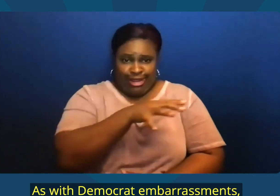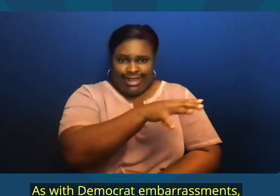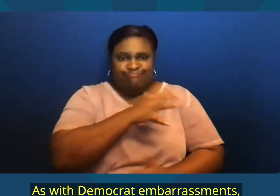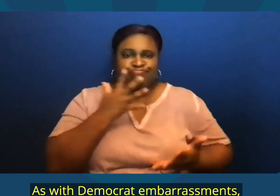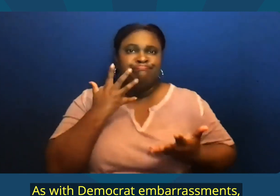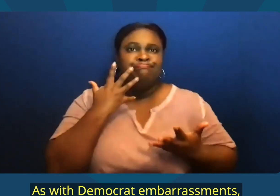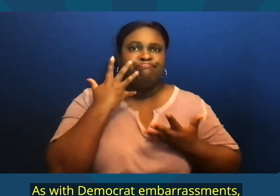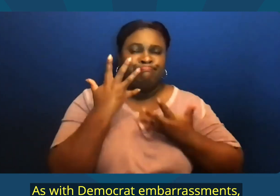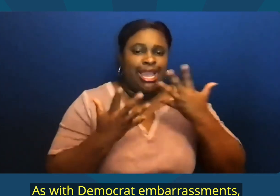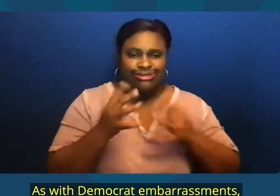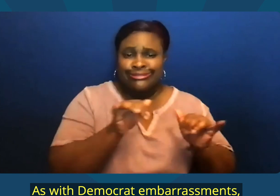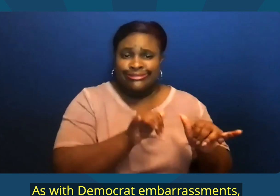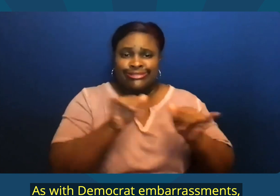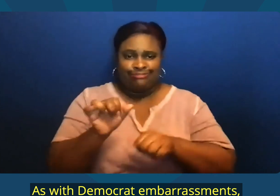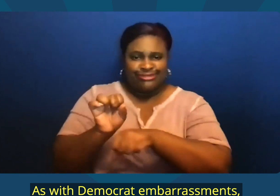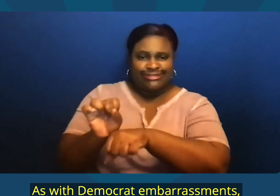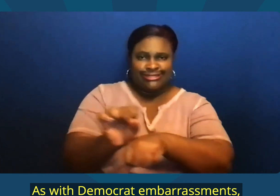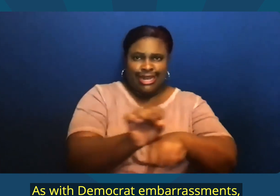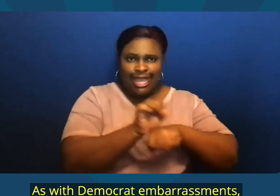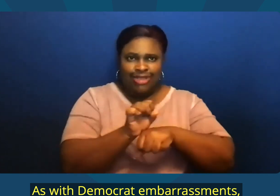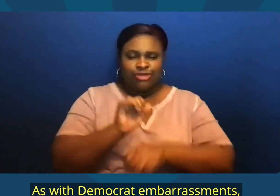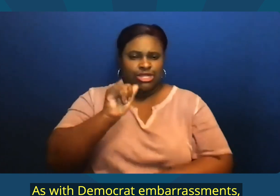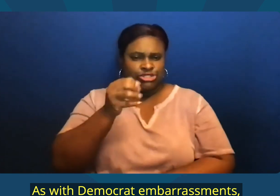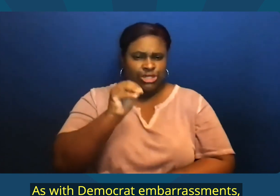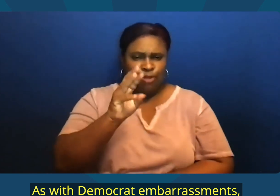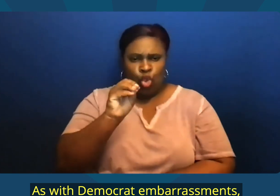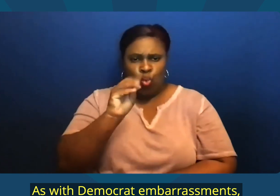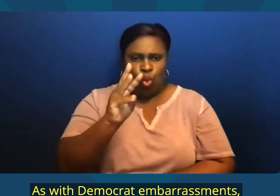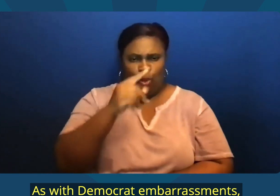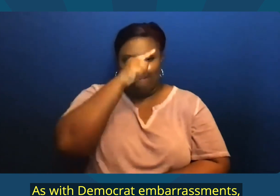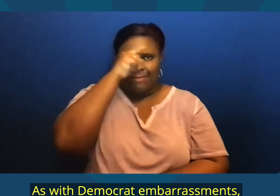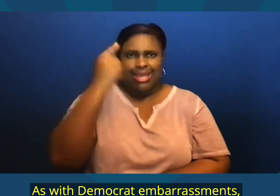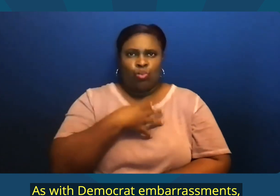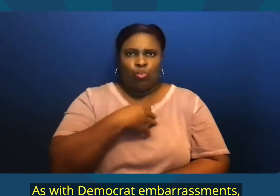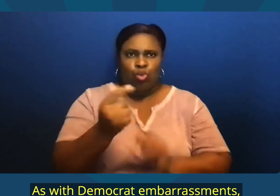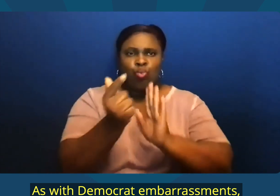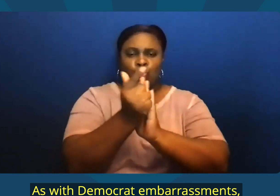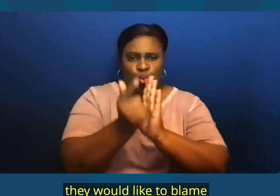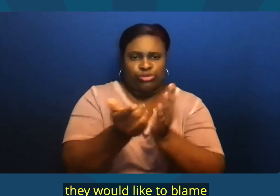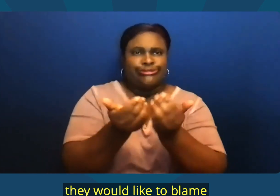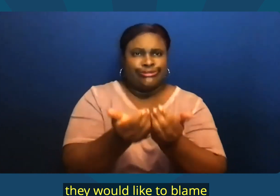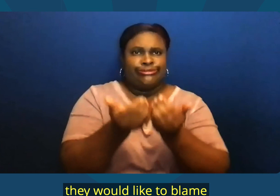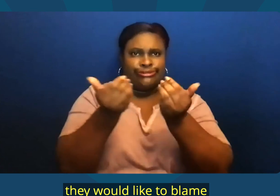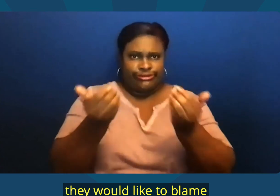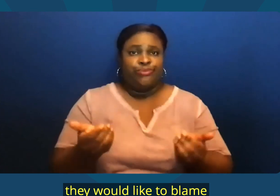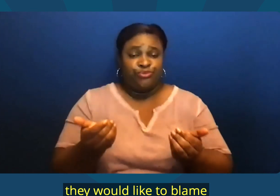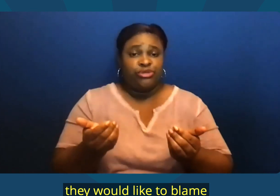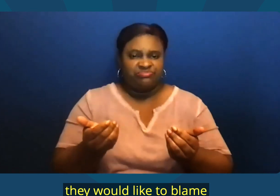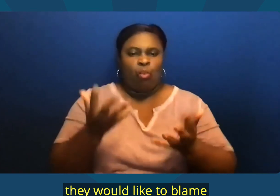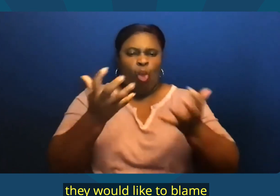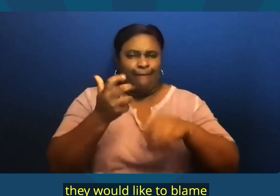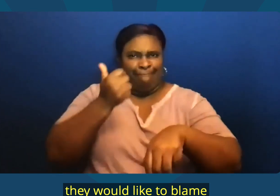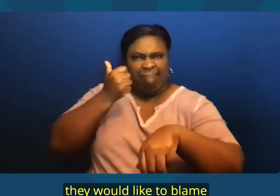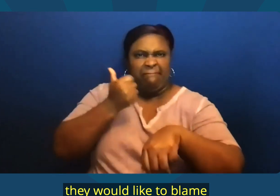As with Democrat embarrassments like slavery and Jim Crow, they would like to blame